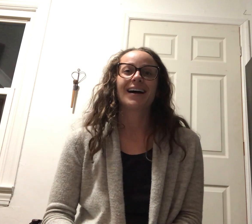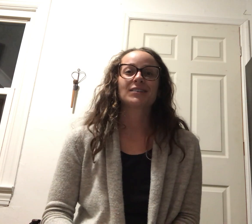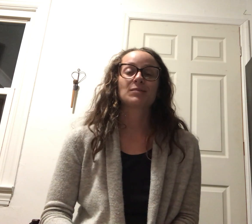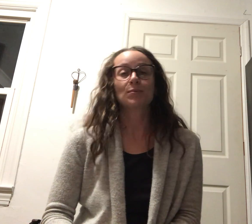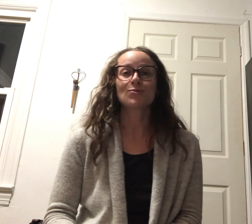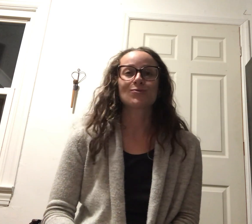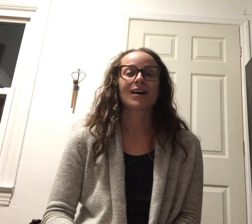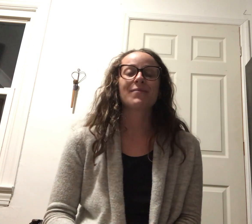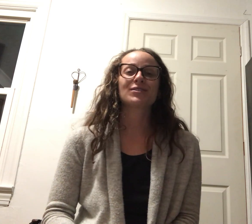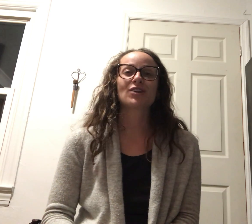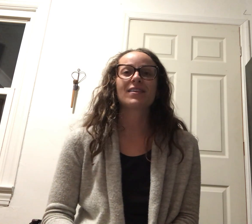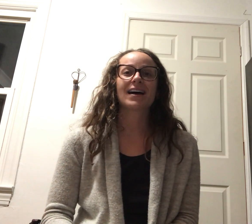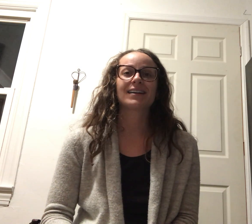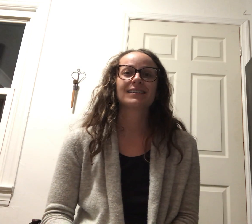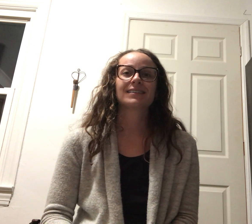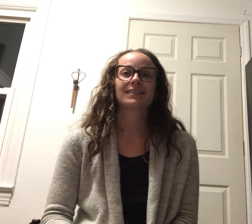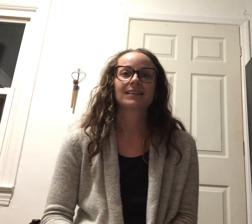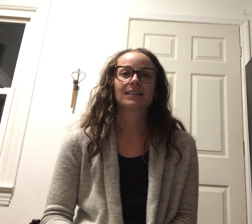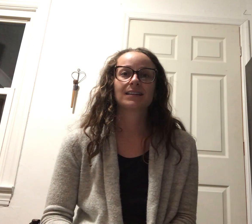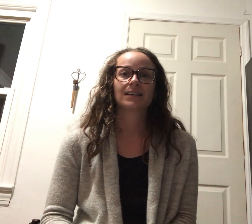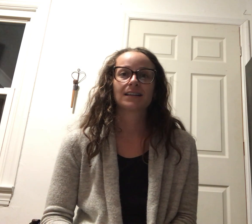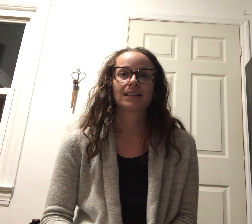A spoon. I'm going to try that.